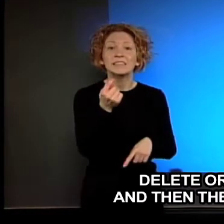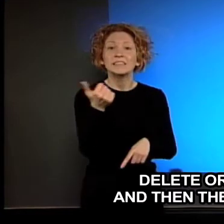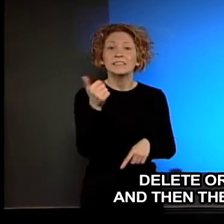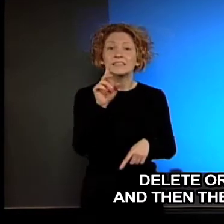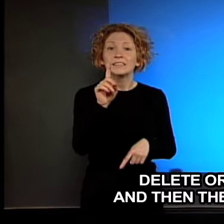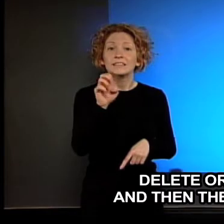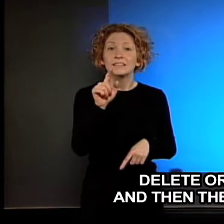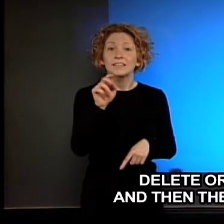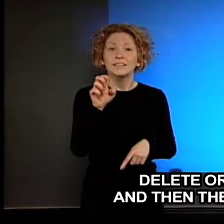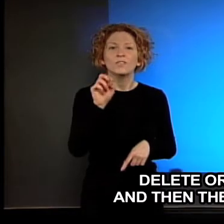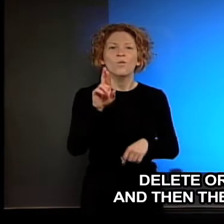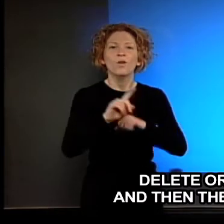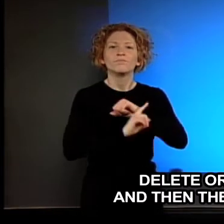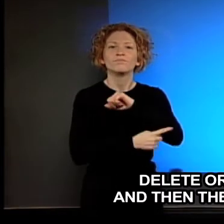delete, or trash.